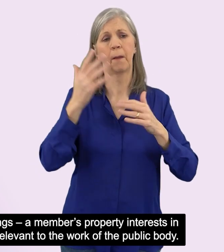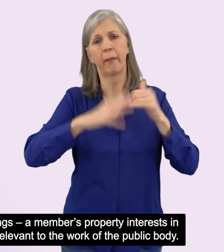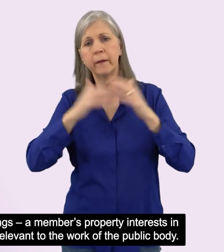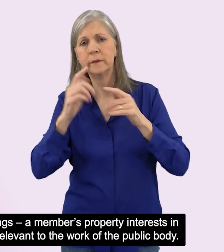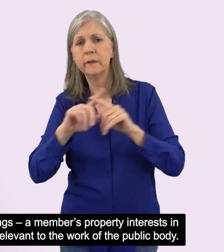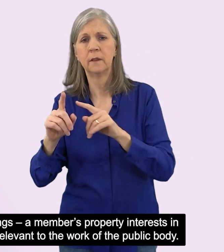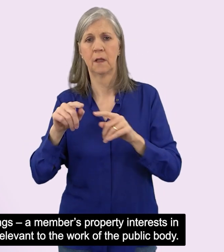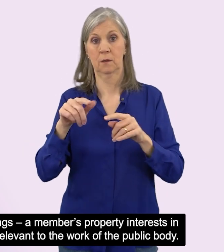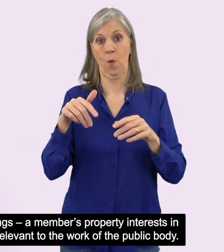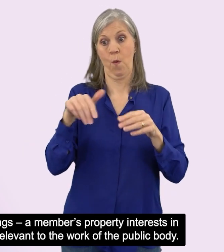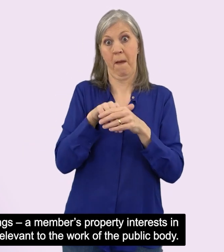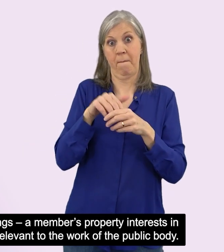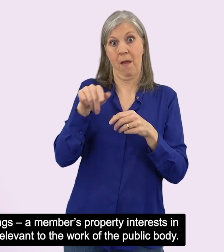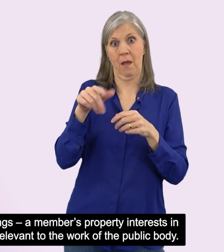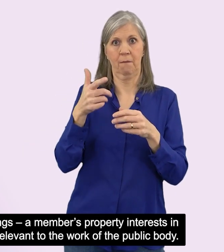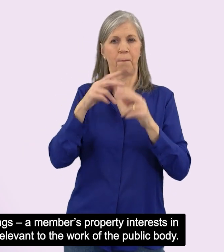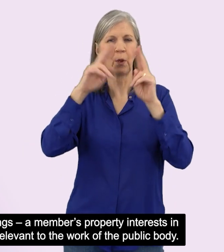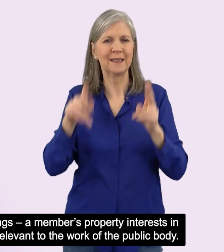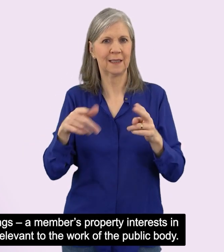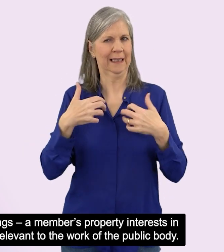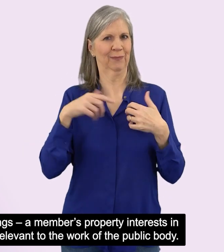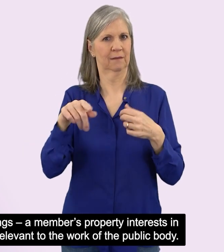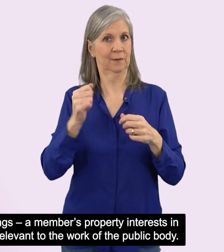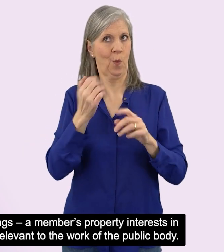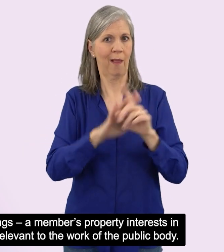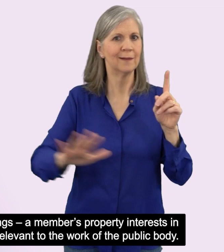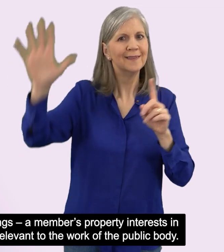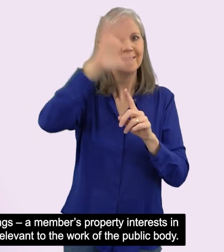Houses, land and buildings. A member's property interests in Scotland if